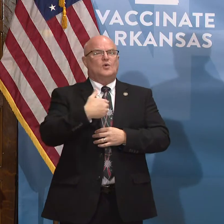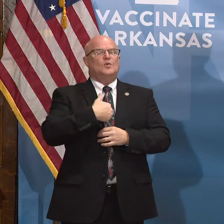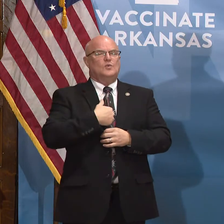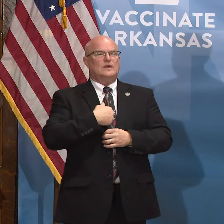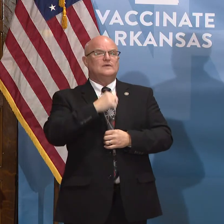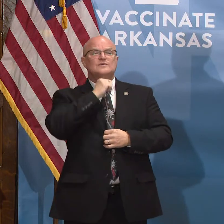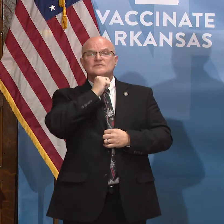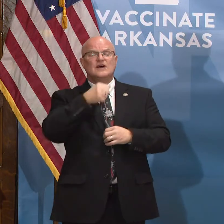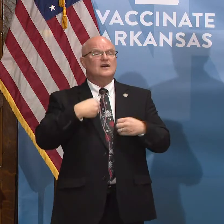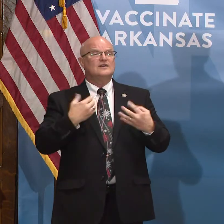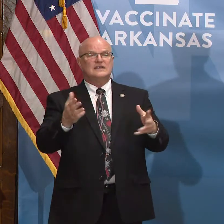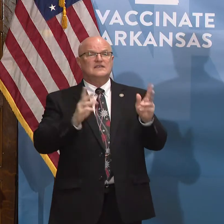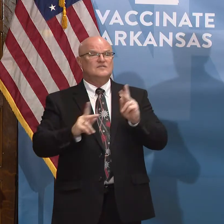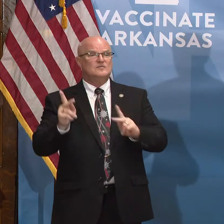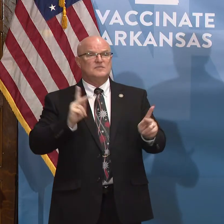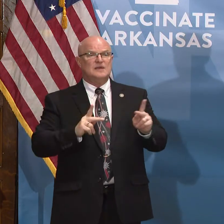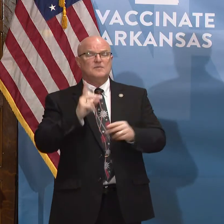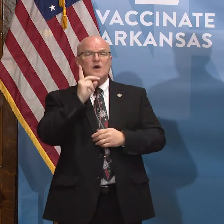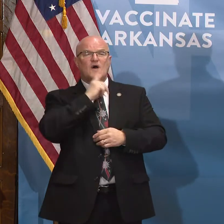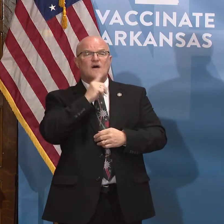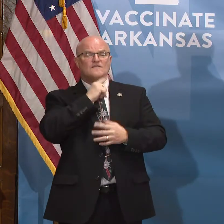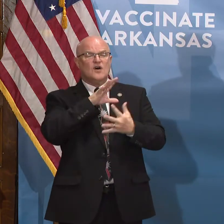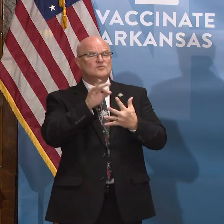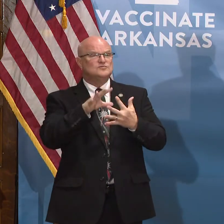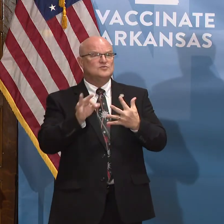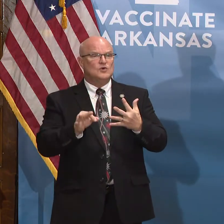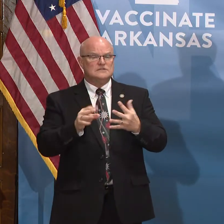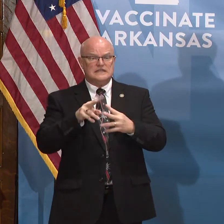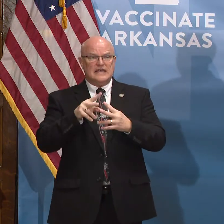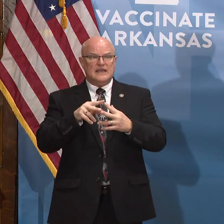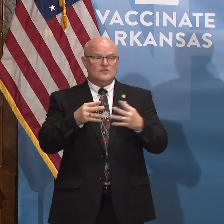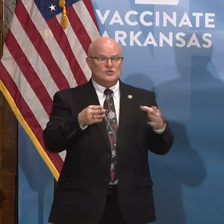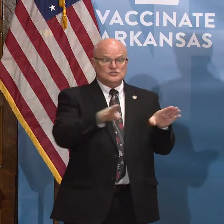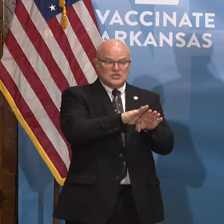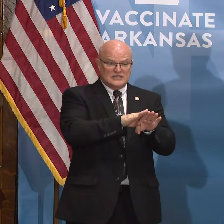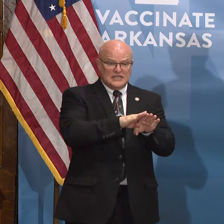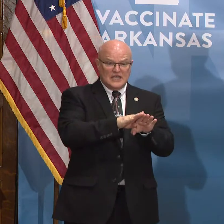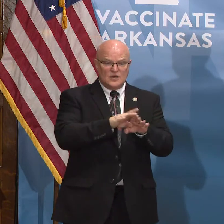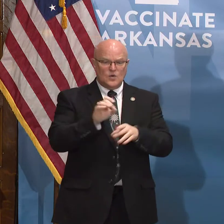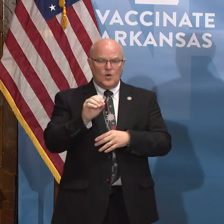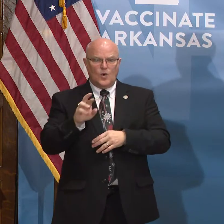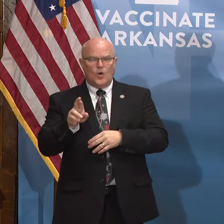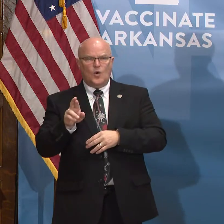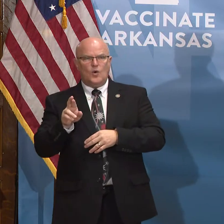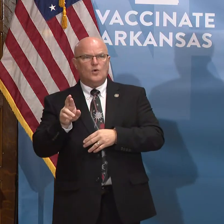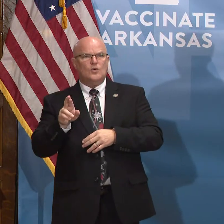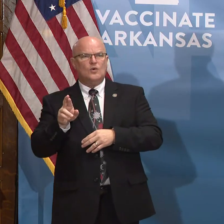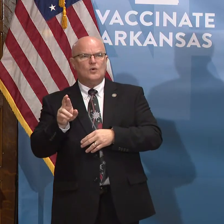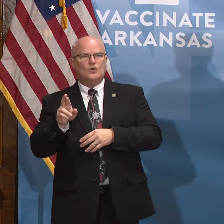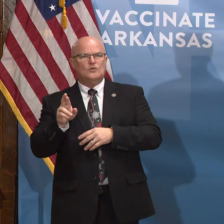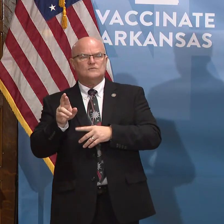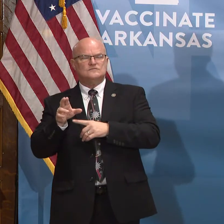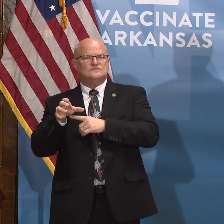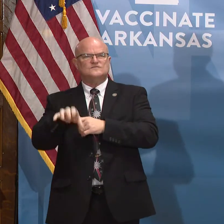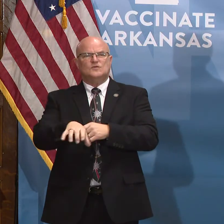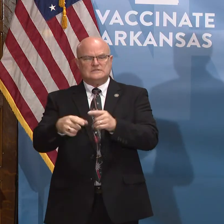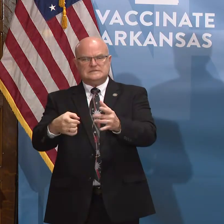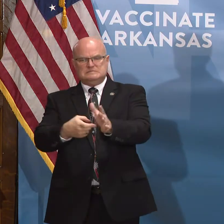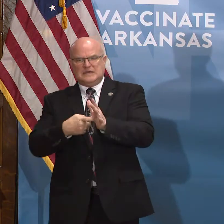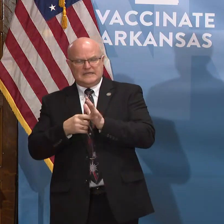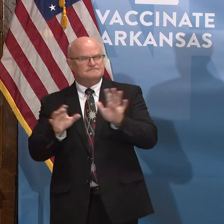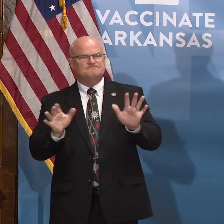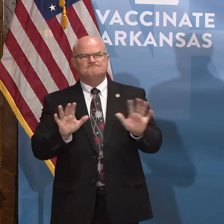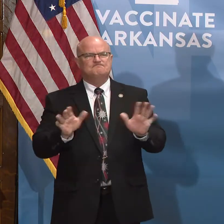We're not going to give people a false choice of either we're going to shut down your business or we're going to be imposing